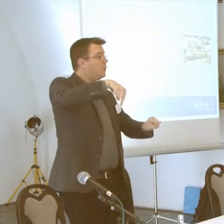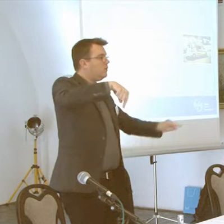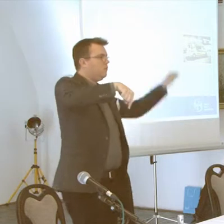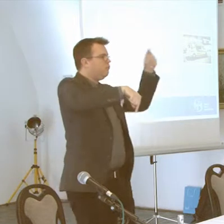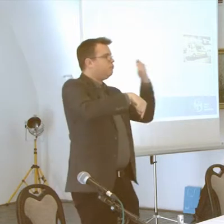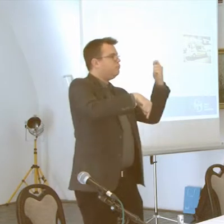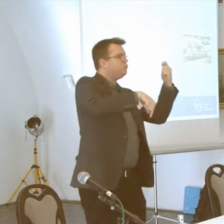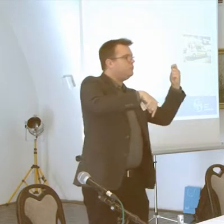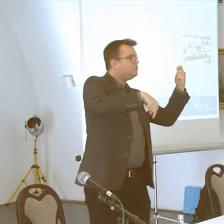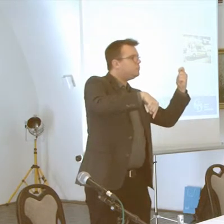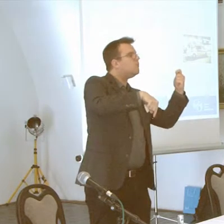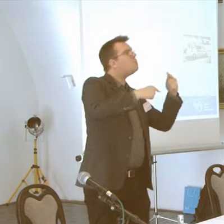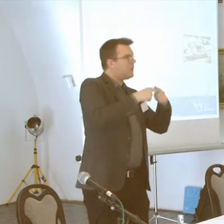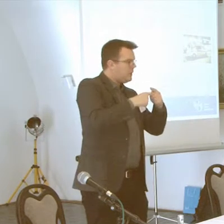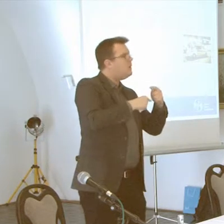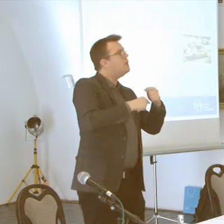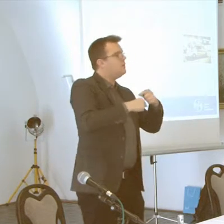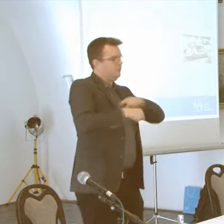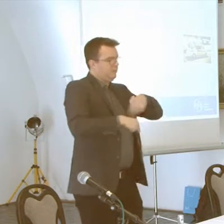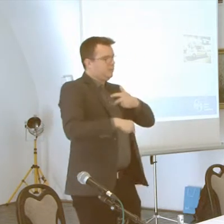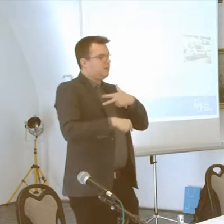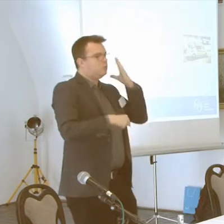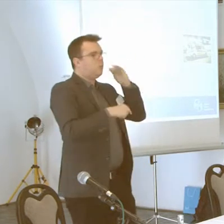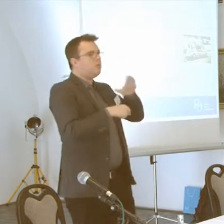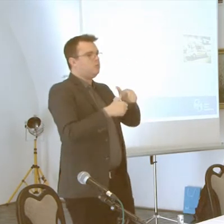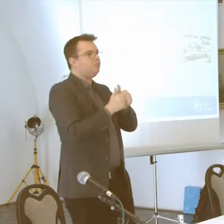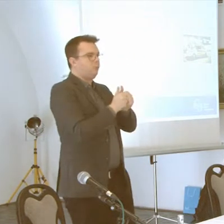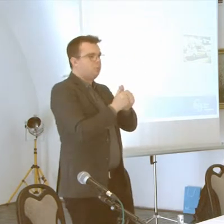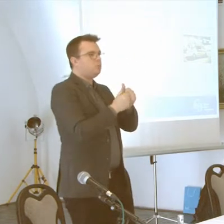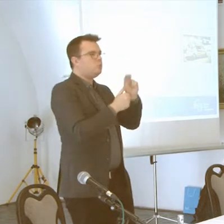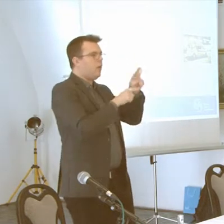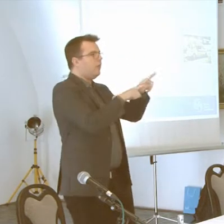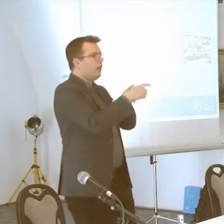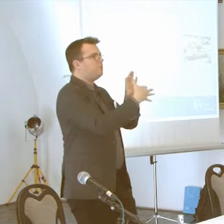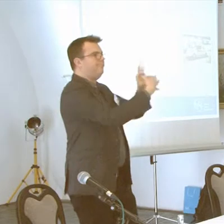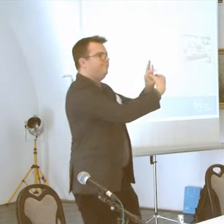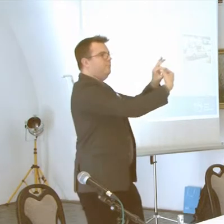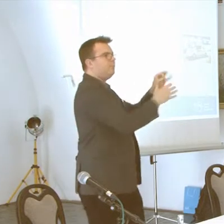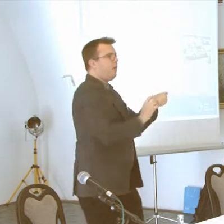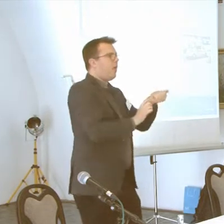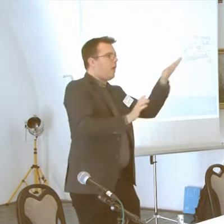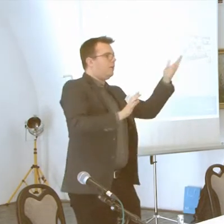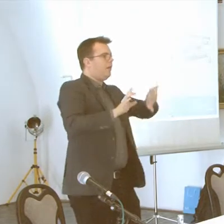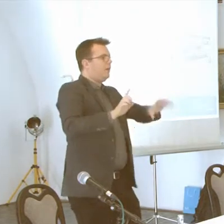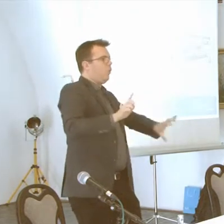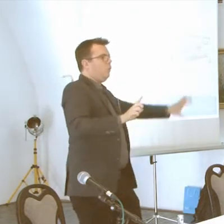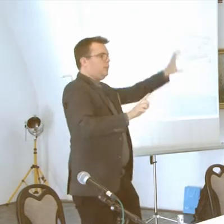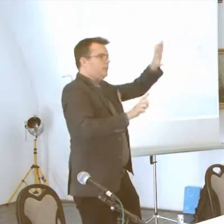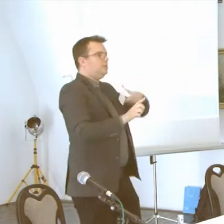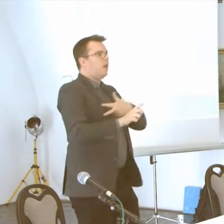The other regions of Denmark hasn't this system yet, but Danish Deaf Association are trying, well, we are having contact